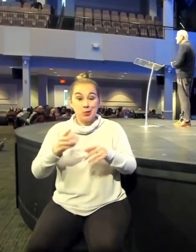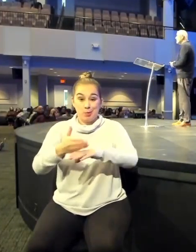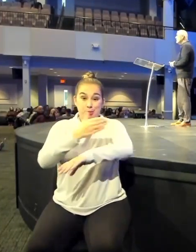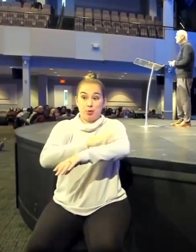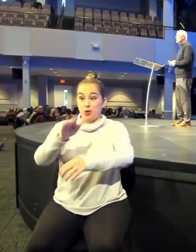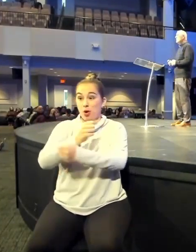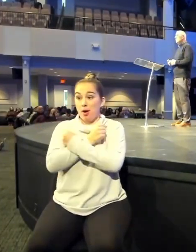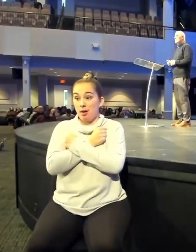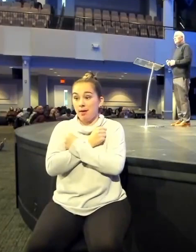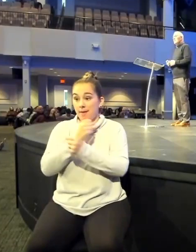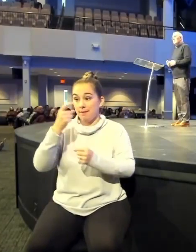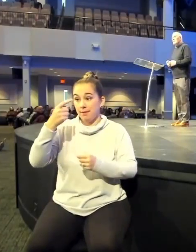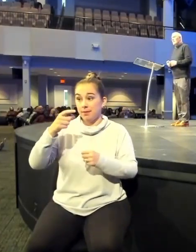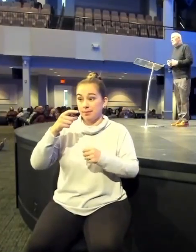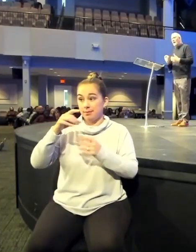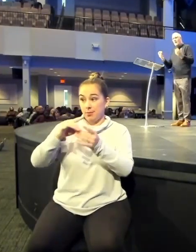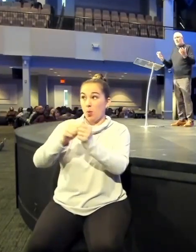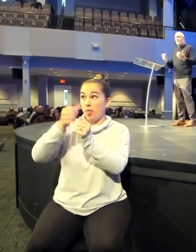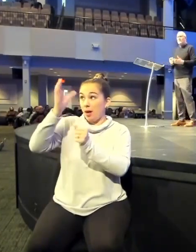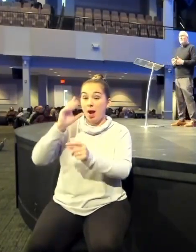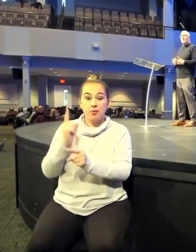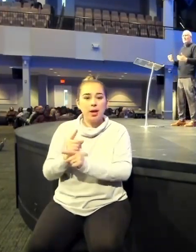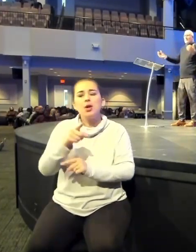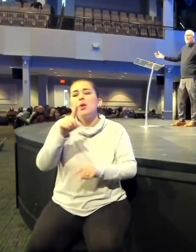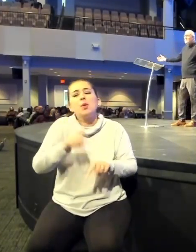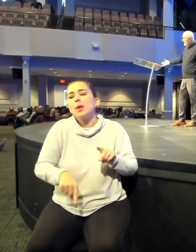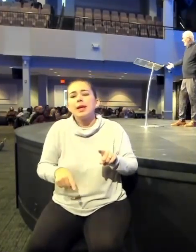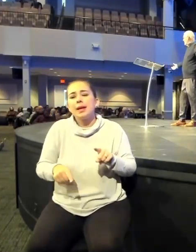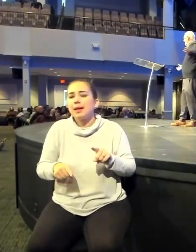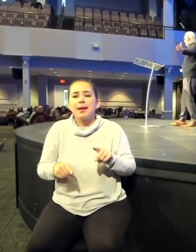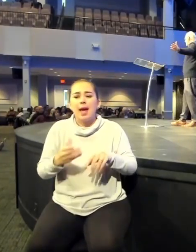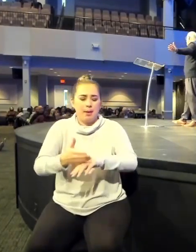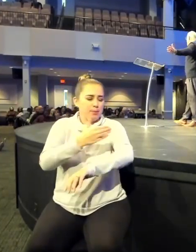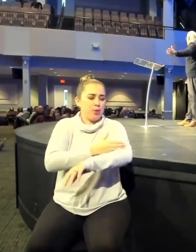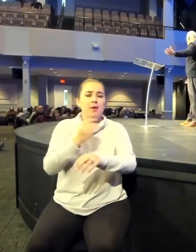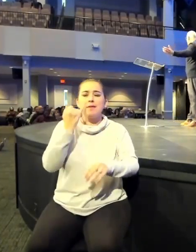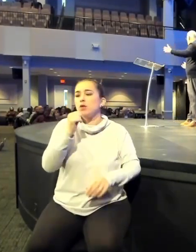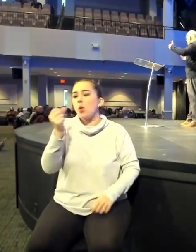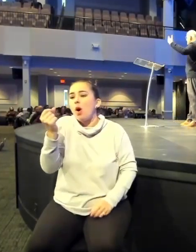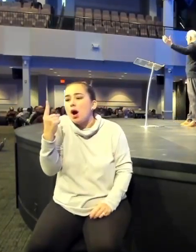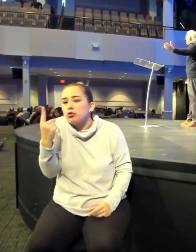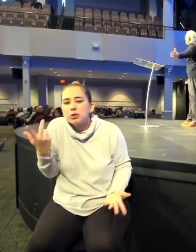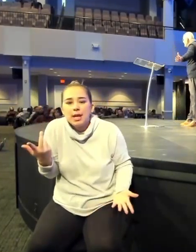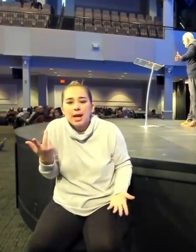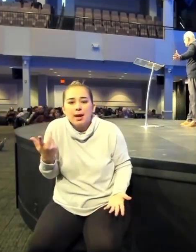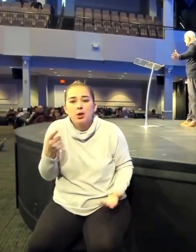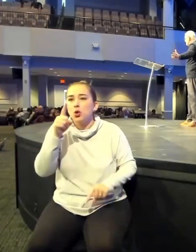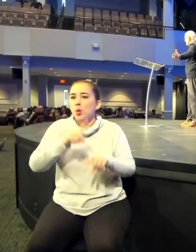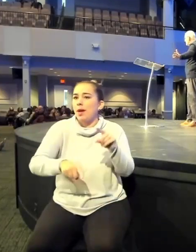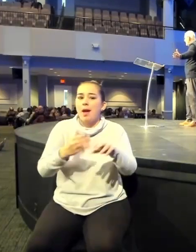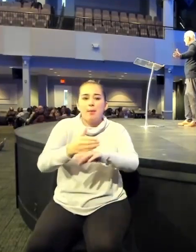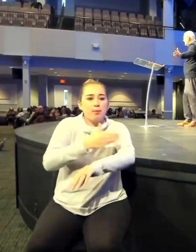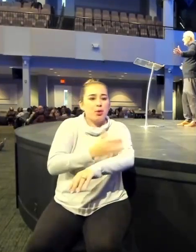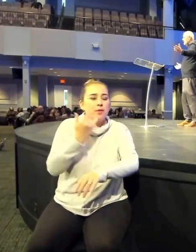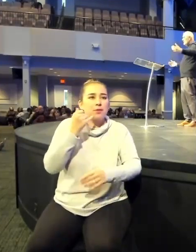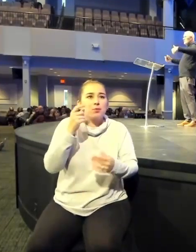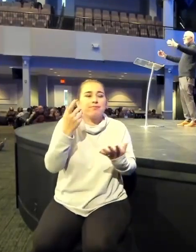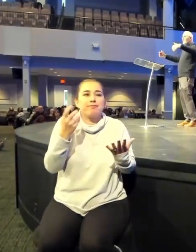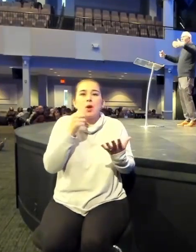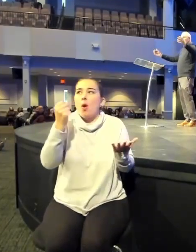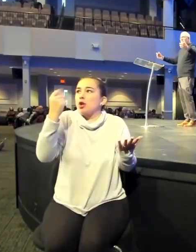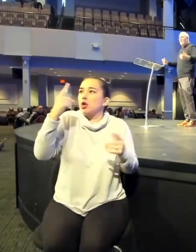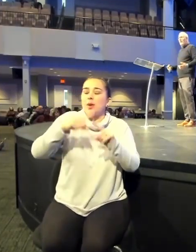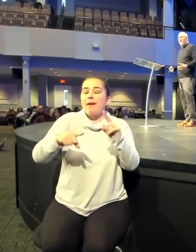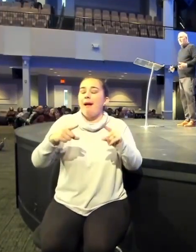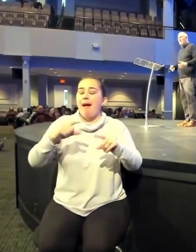God? I certainly do. And you can't grow in something you don't understand. You can't grow in something if you don't understand what it is. You can't set